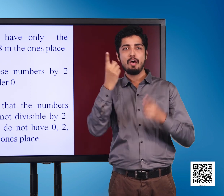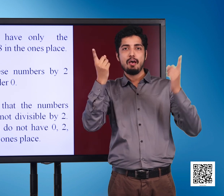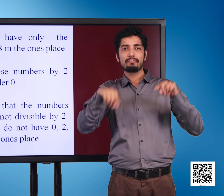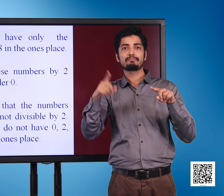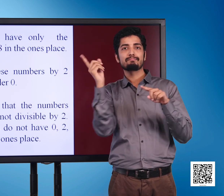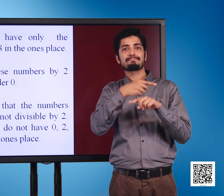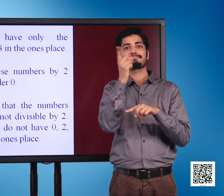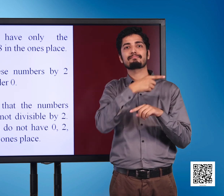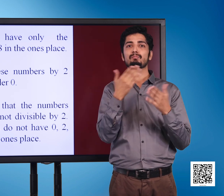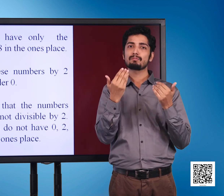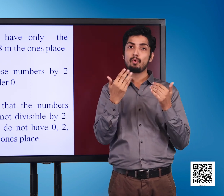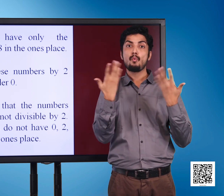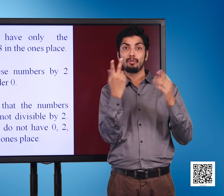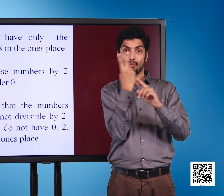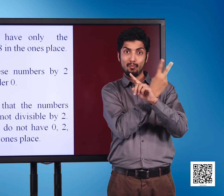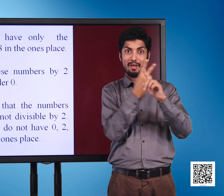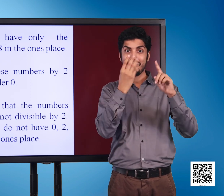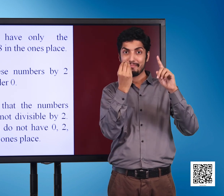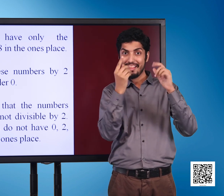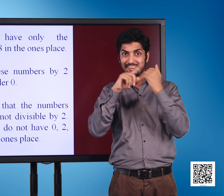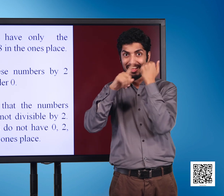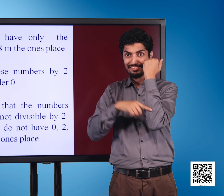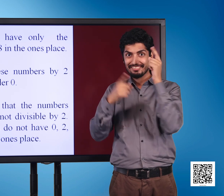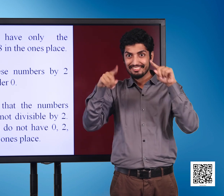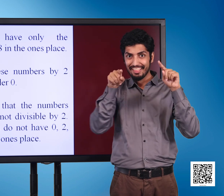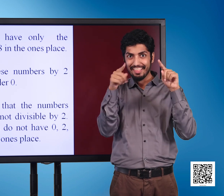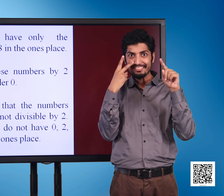She divides these numbers by 2 and gets remainder 0.